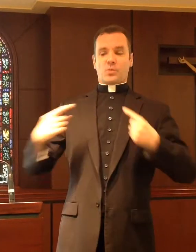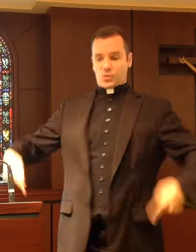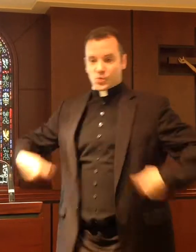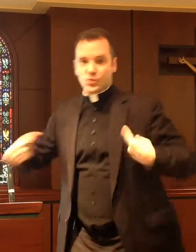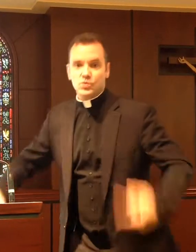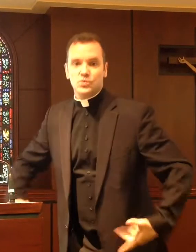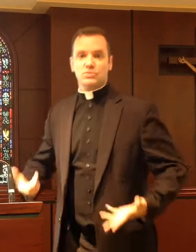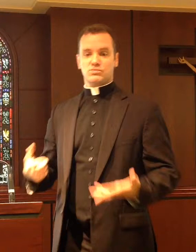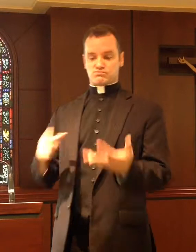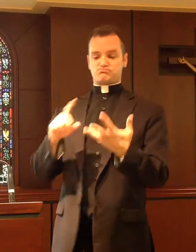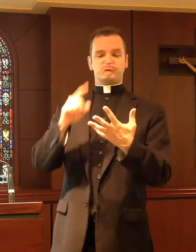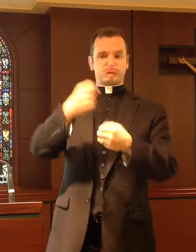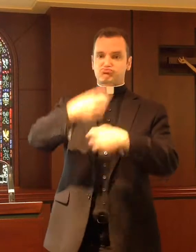etc.